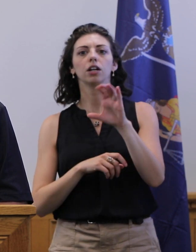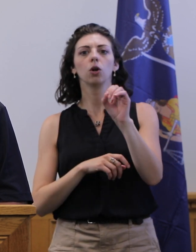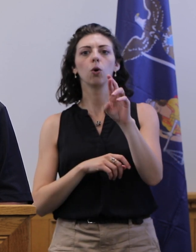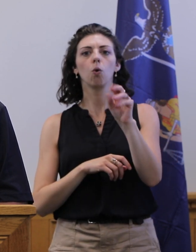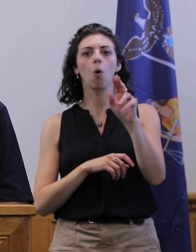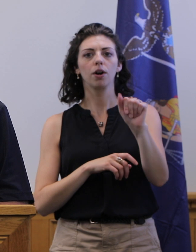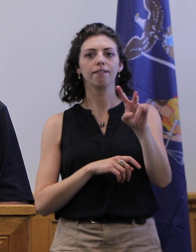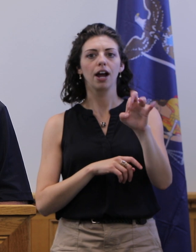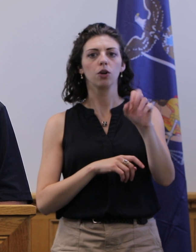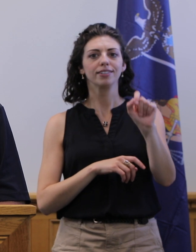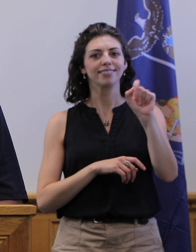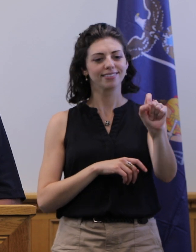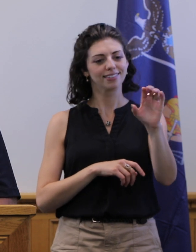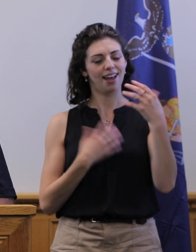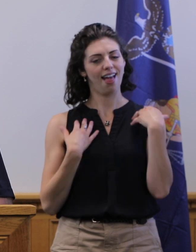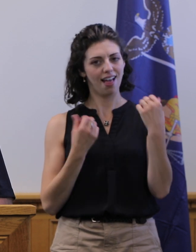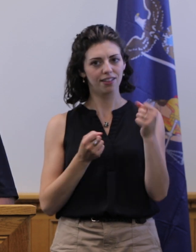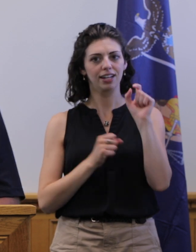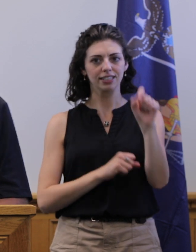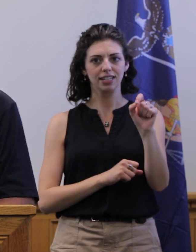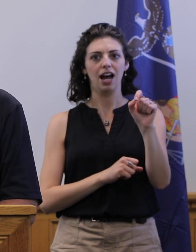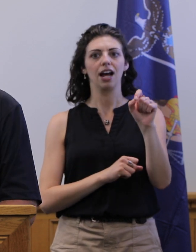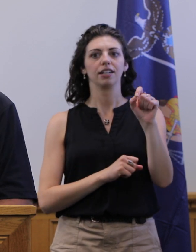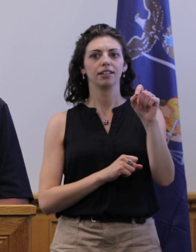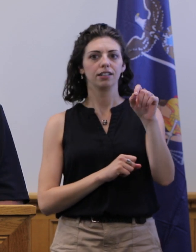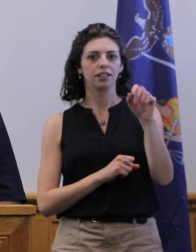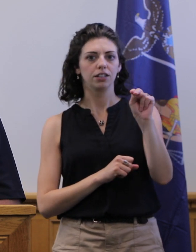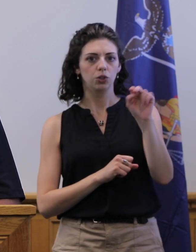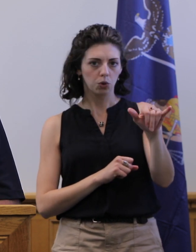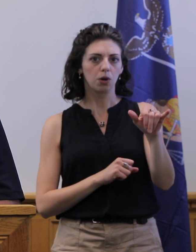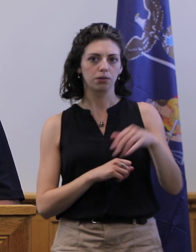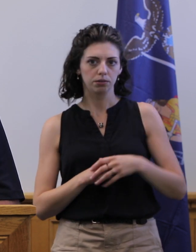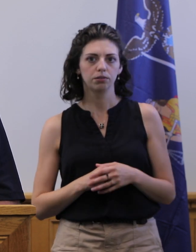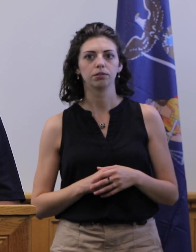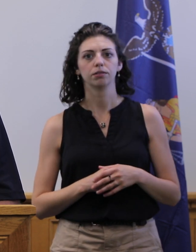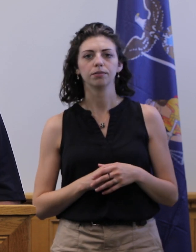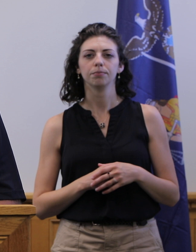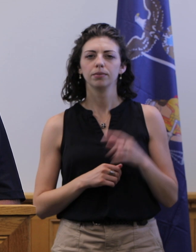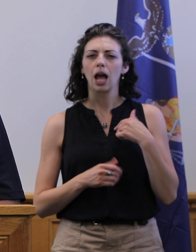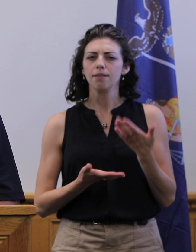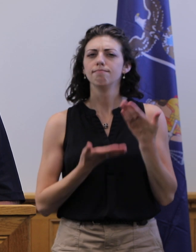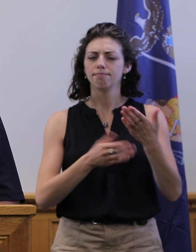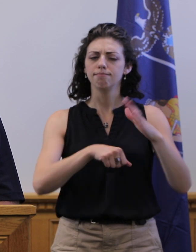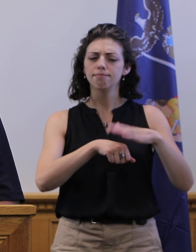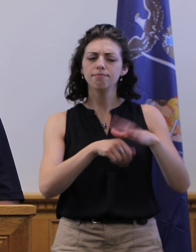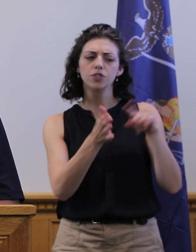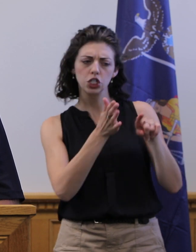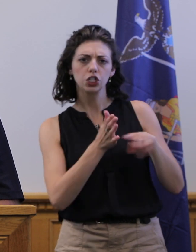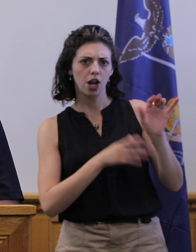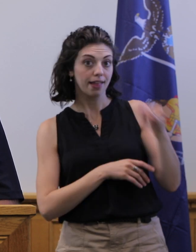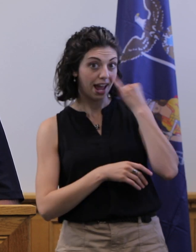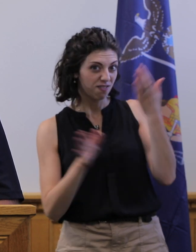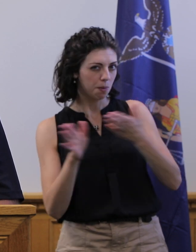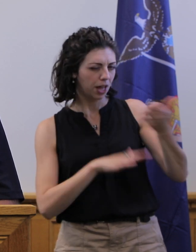coronavirus.health.new.york. I advise you to check the list of states frequently if you're planning to travel. As I mentioned the other day,